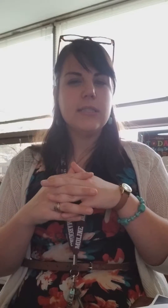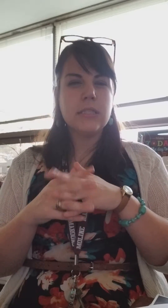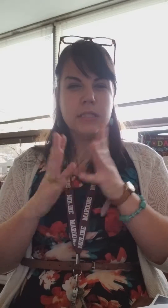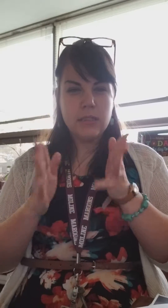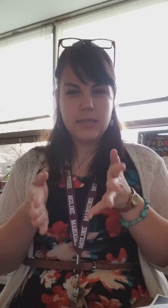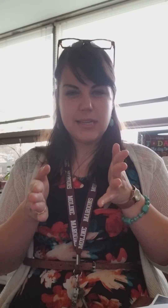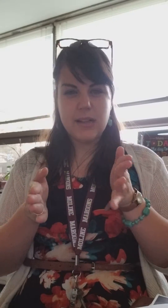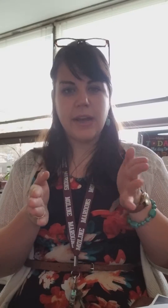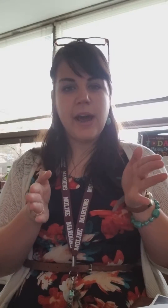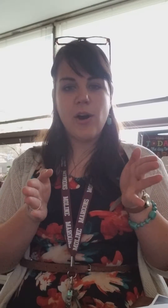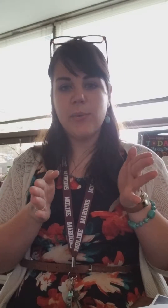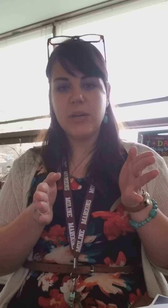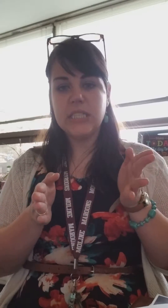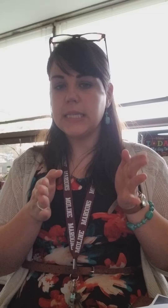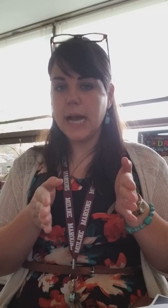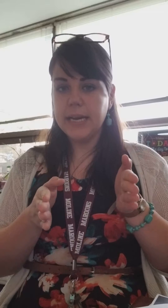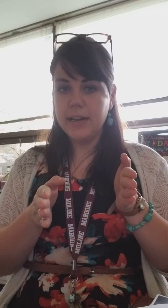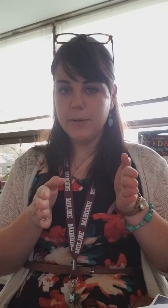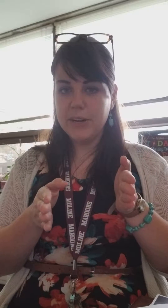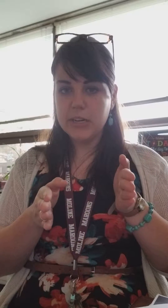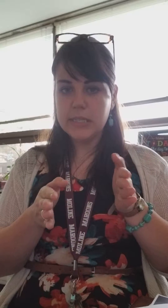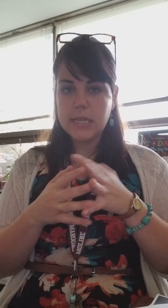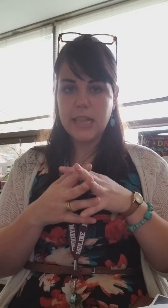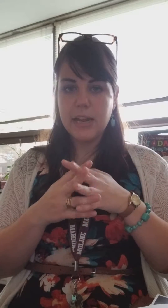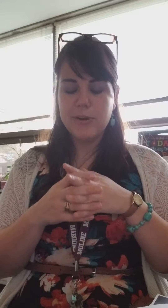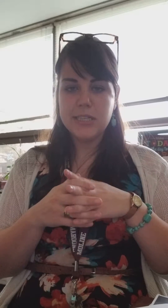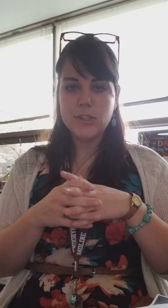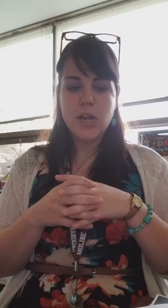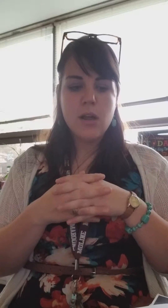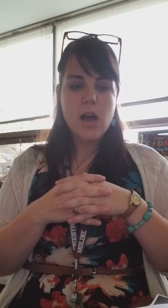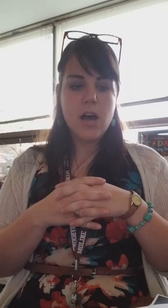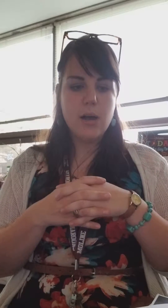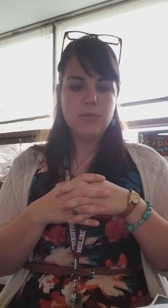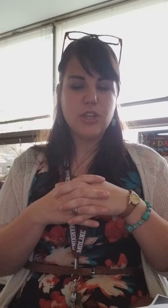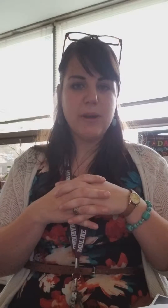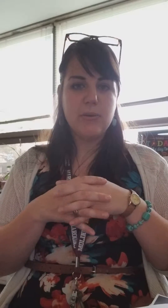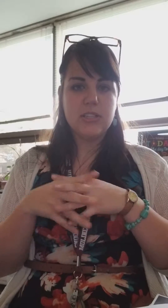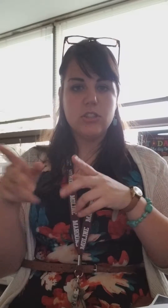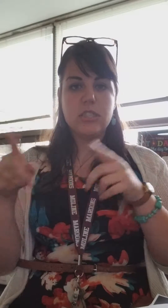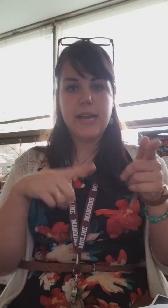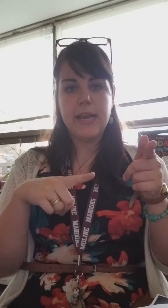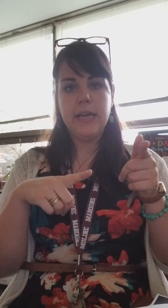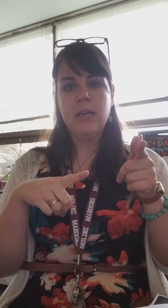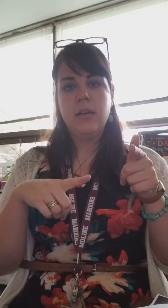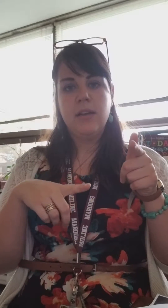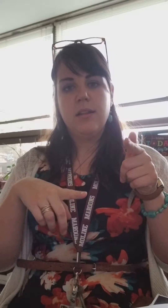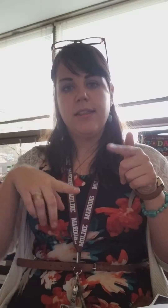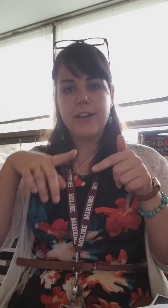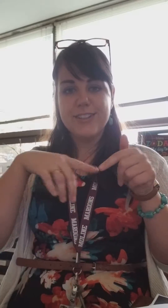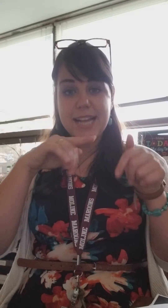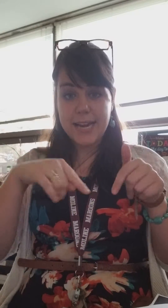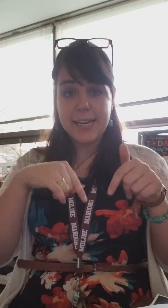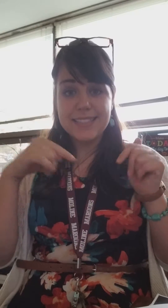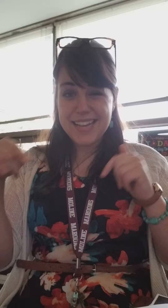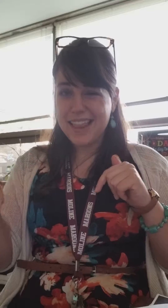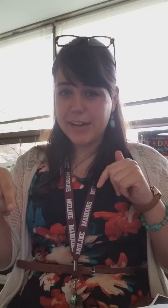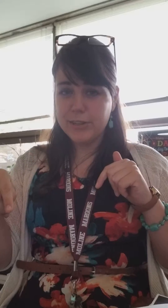isn't exactly how I would sign it in American Sign Language, so you might want to just say that you're signing in sign language,